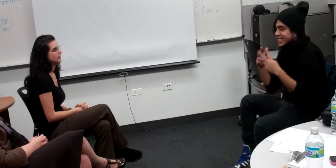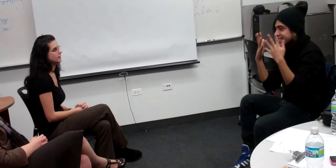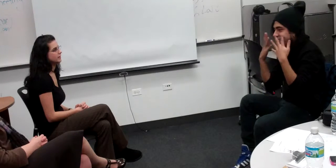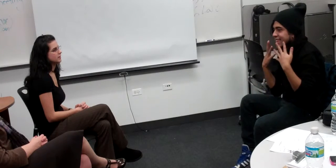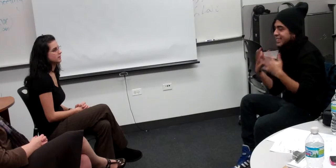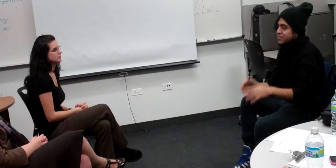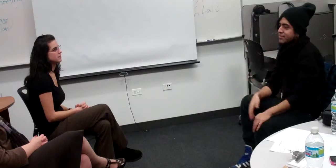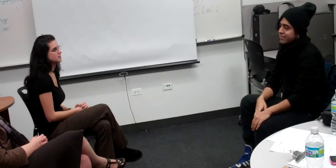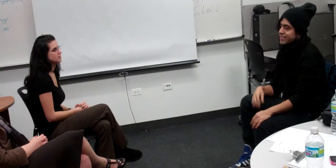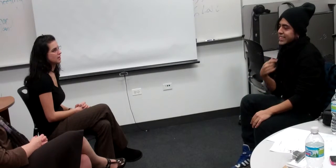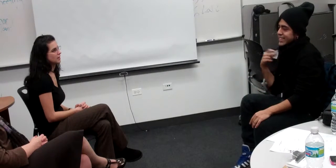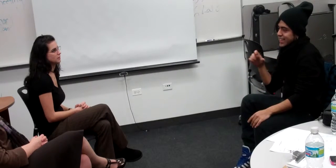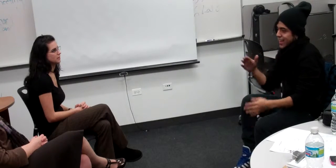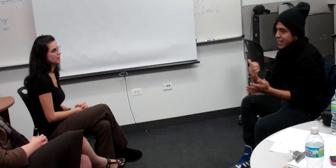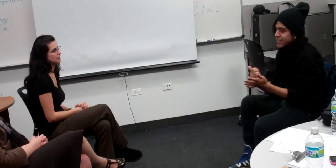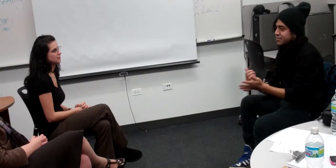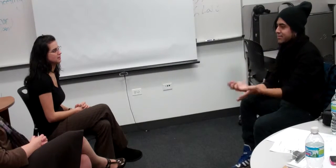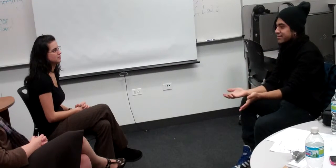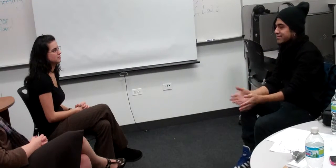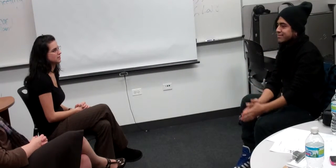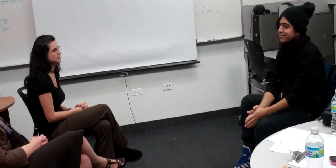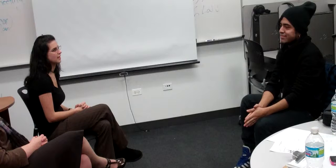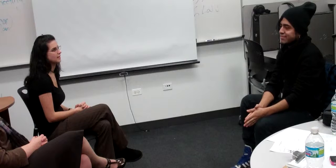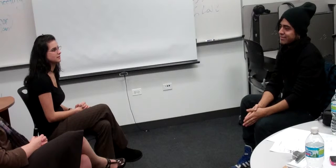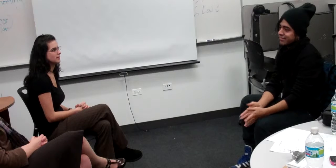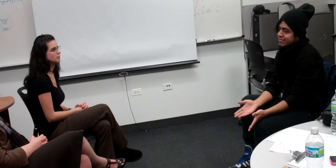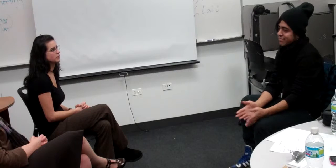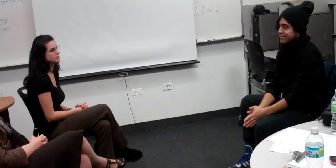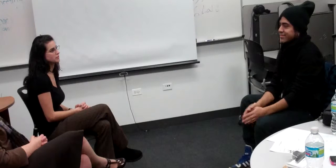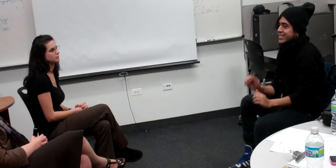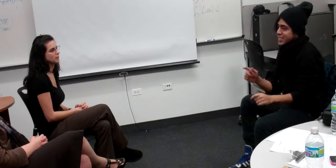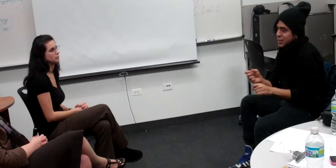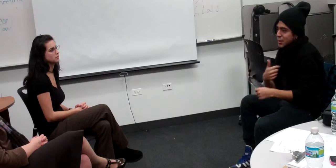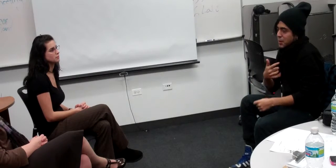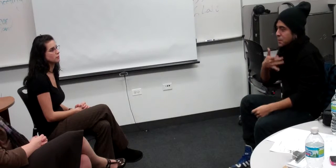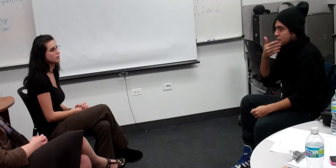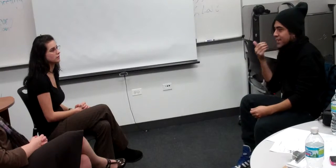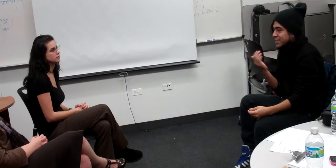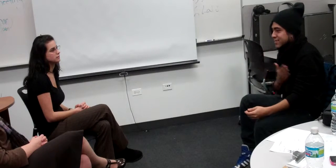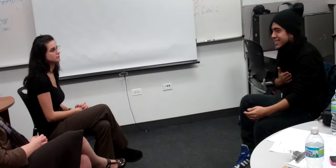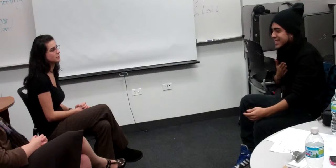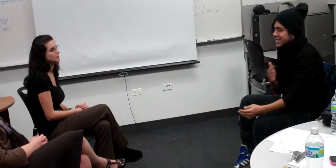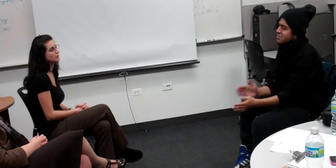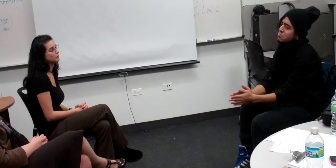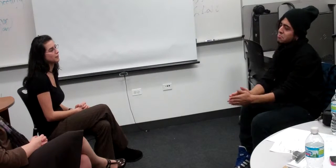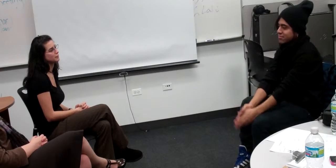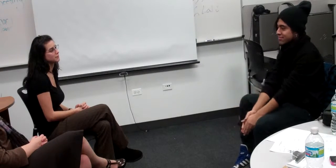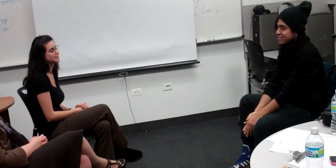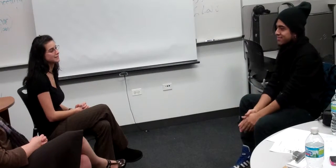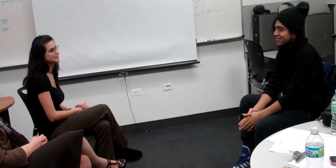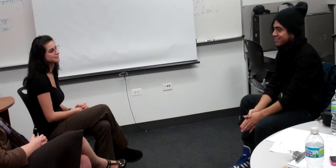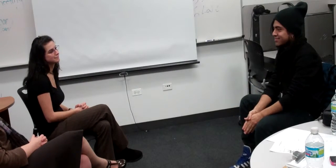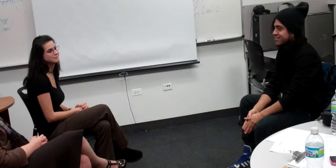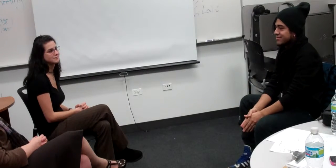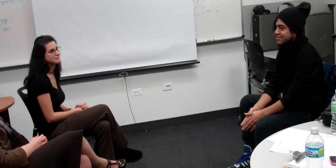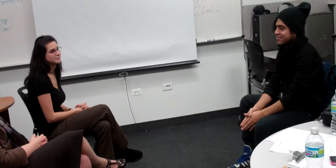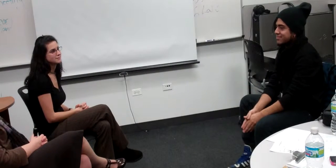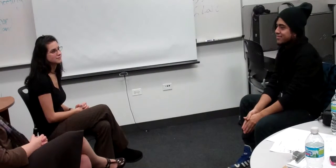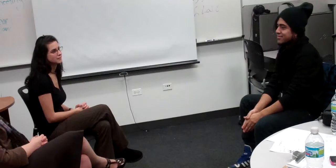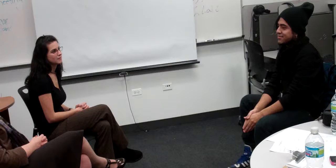And he was teasing me that I was gay. It's really sad. And I'm here for some help and support. Make me feel better, please. I'm